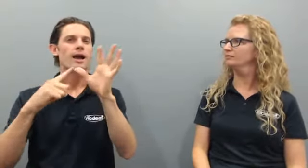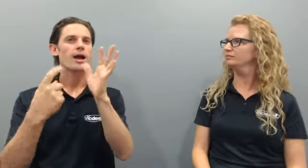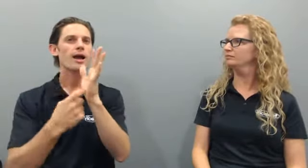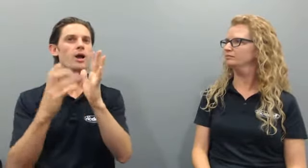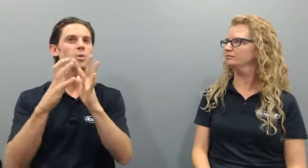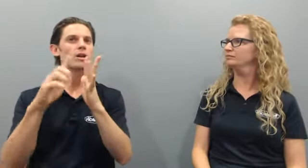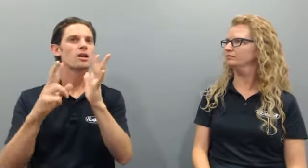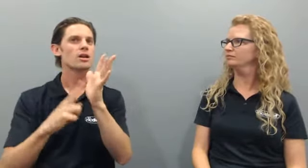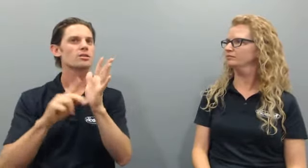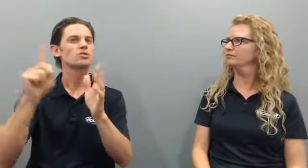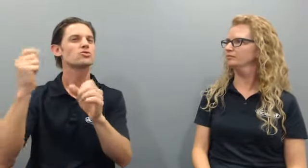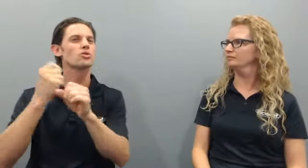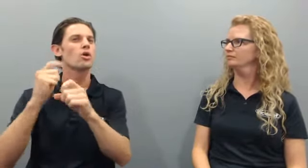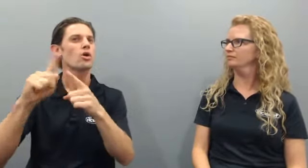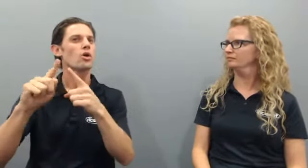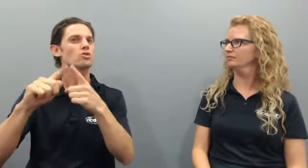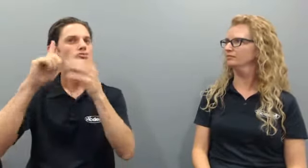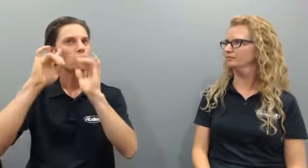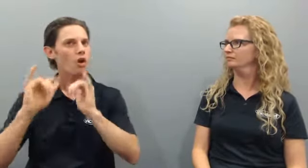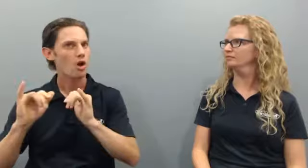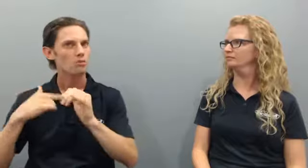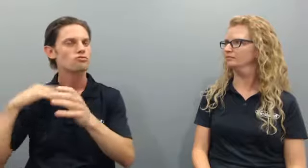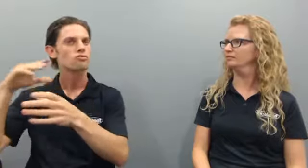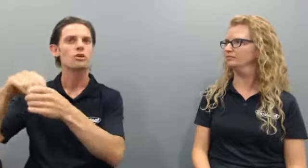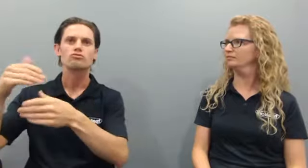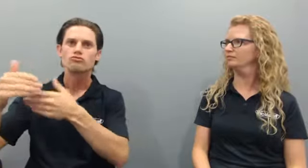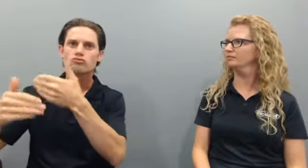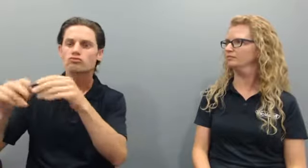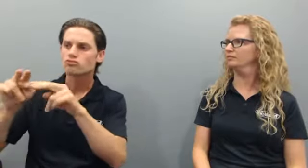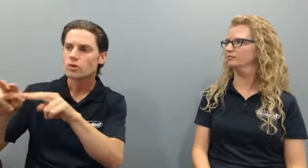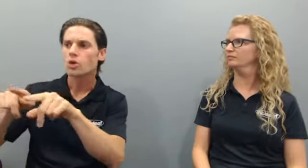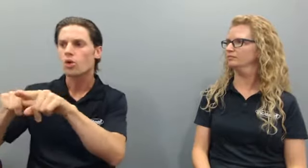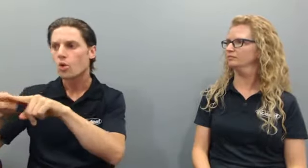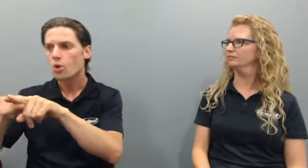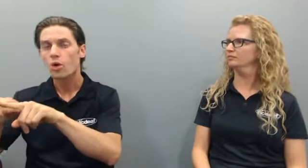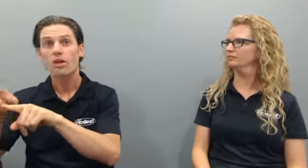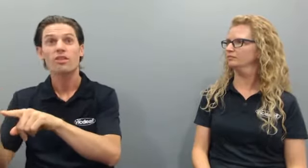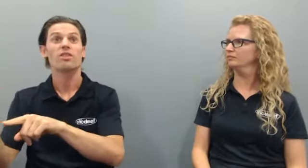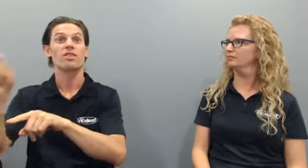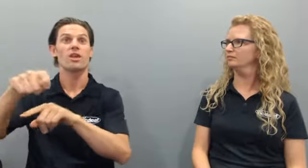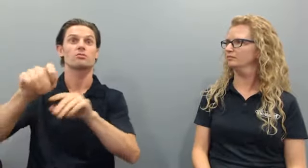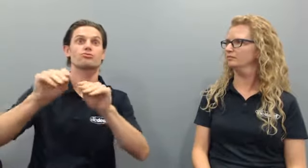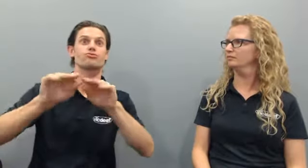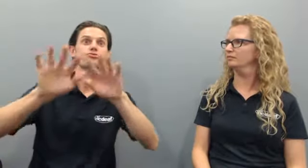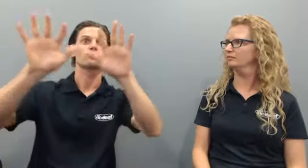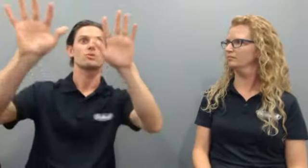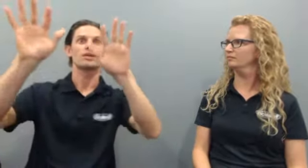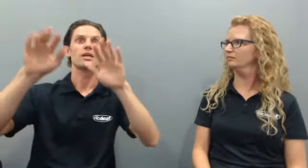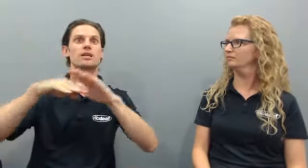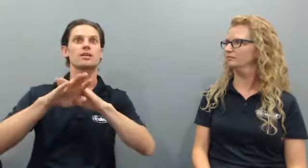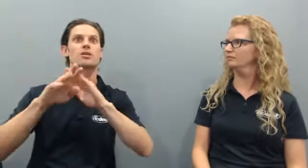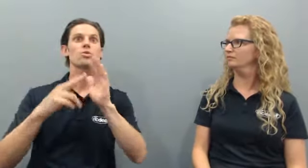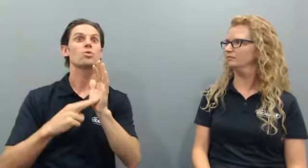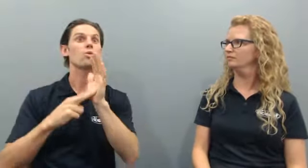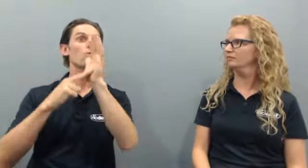Barwon. So that's Geelong. That's where the trial site was, and we learned a lot from that experience. It is now